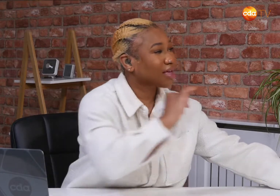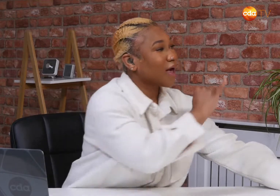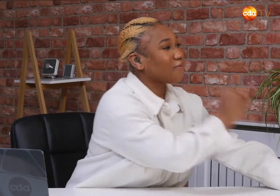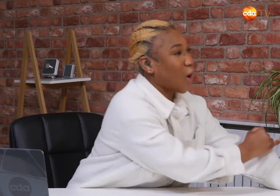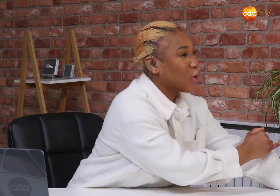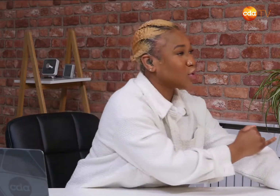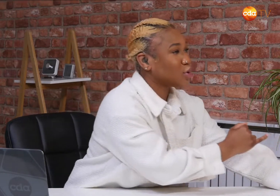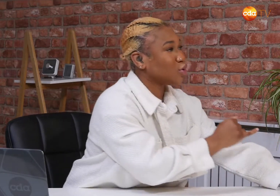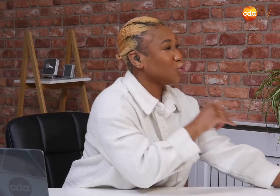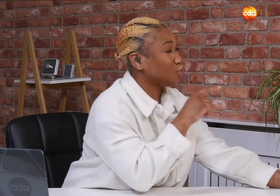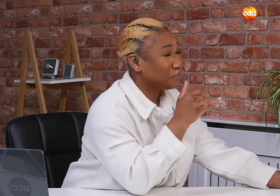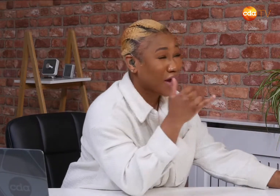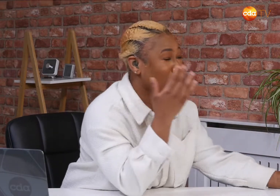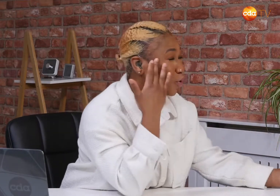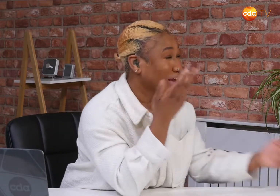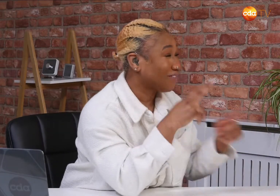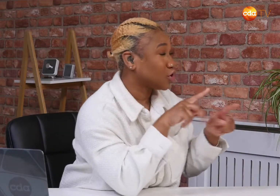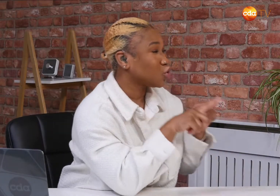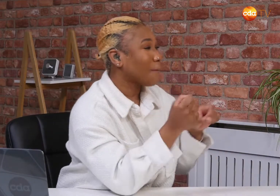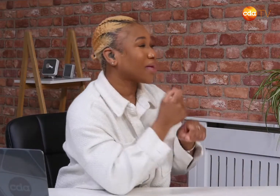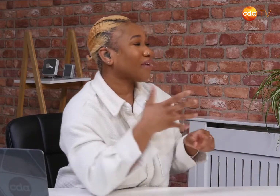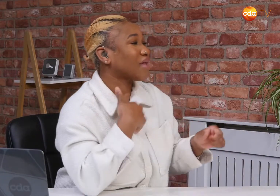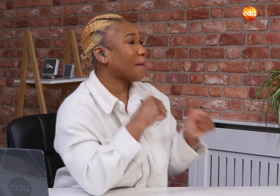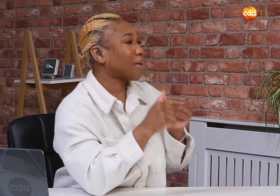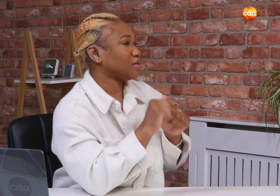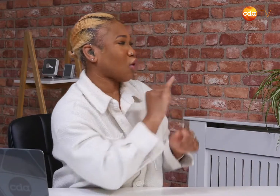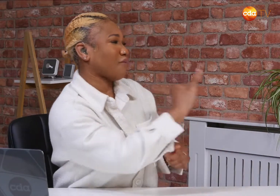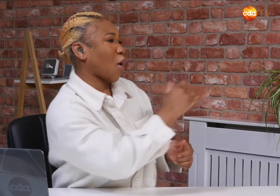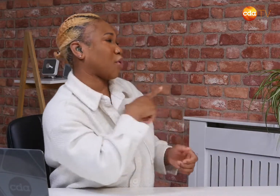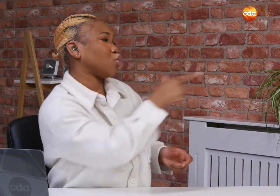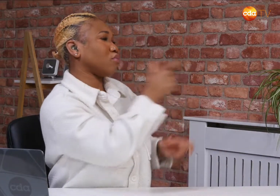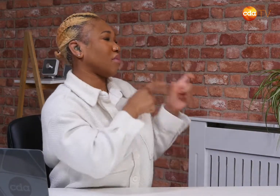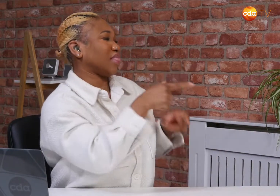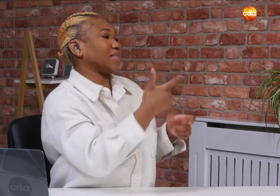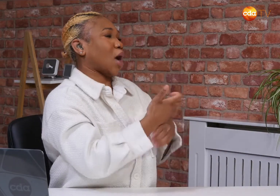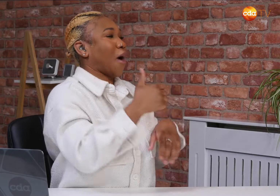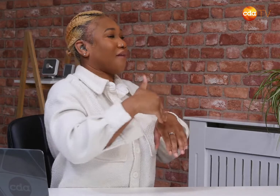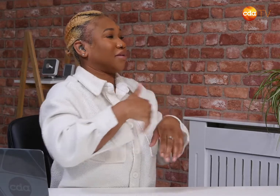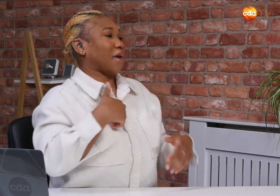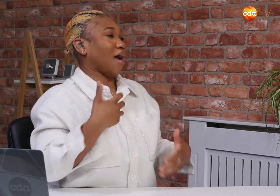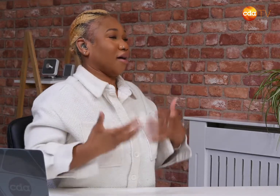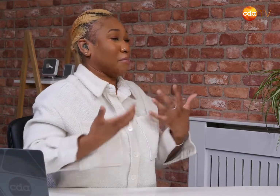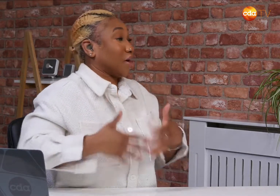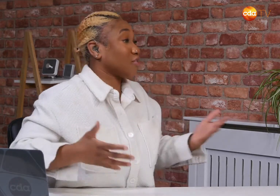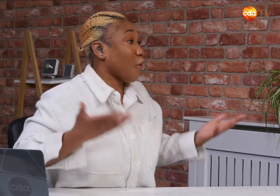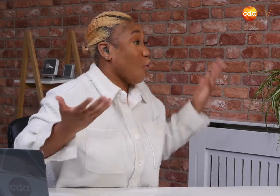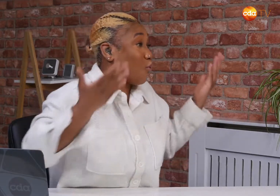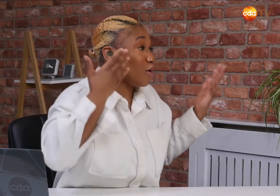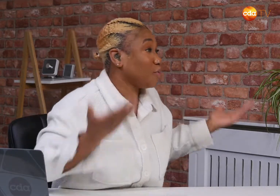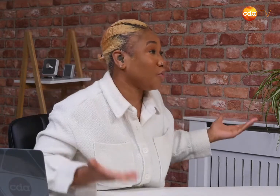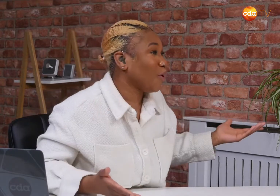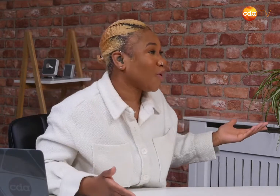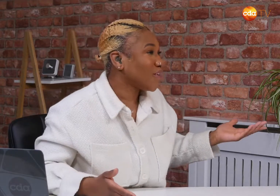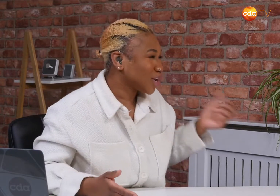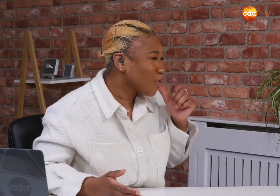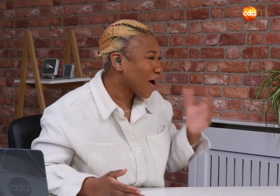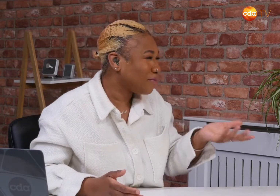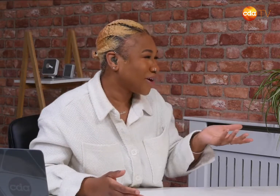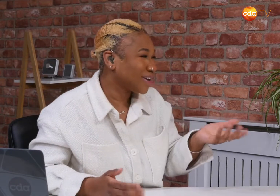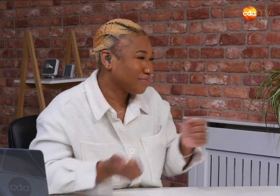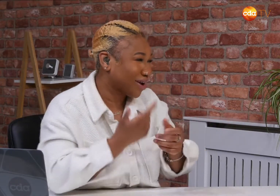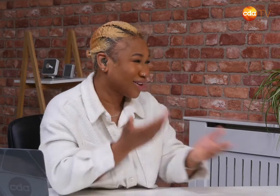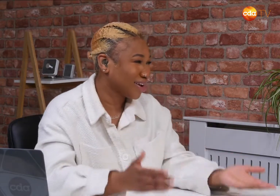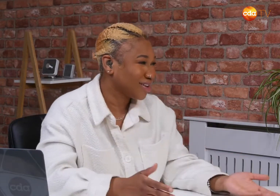might still feel that person hasn't understood them, and, they're obviously trying to make them feel better, but it just makes you feel like you